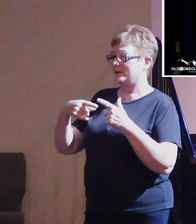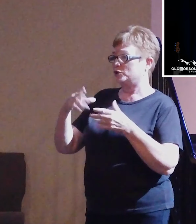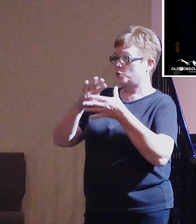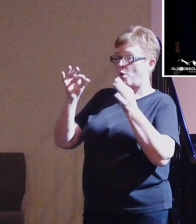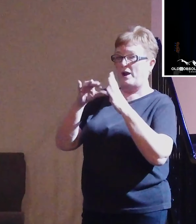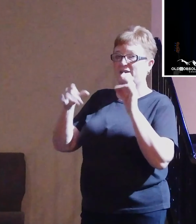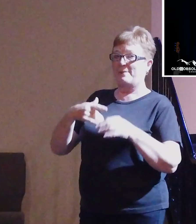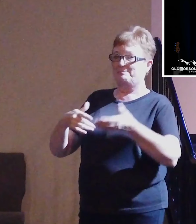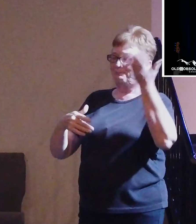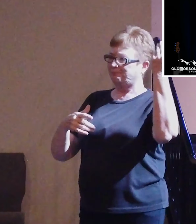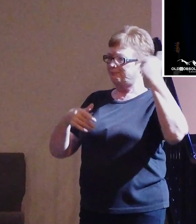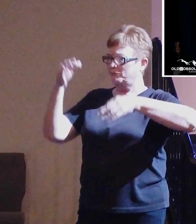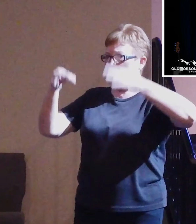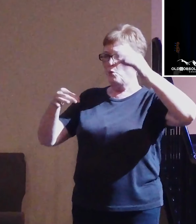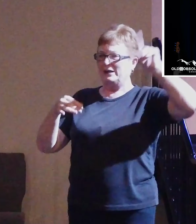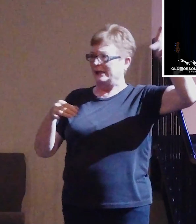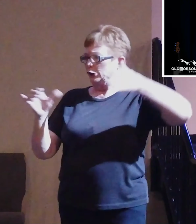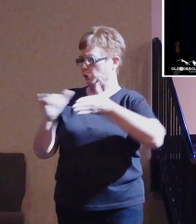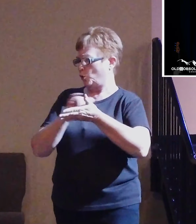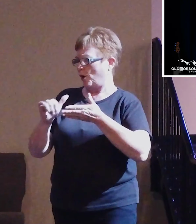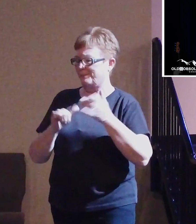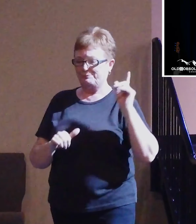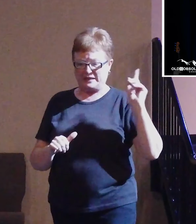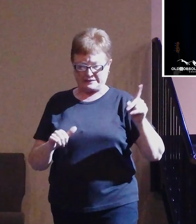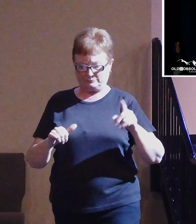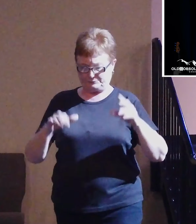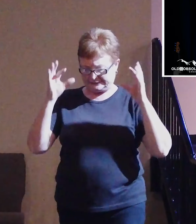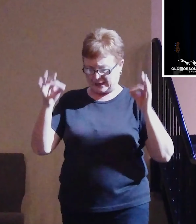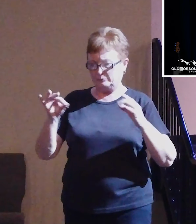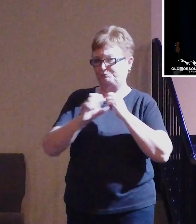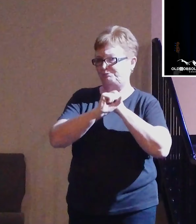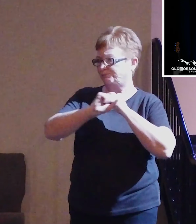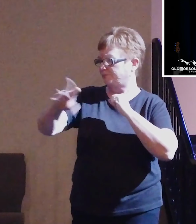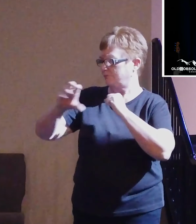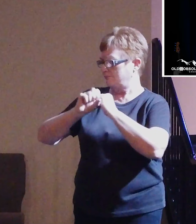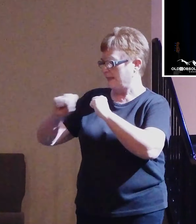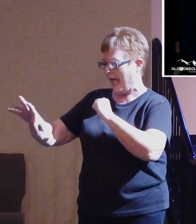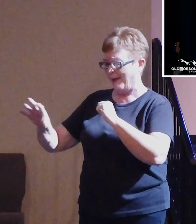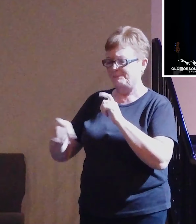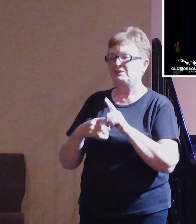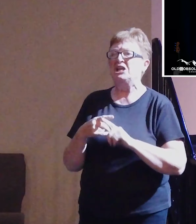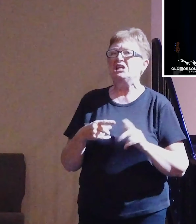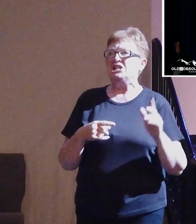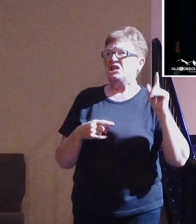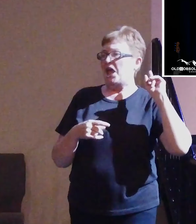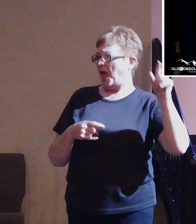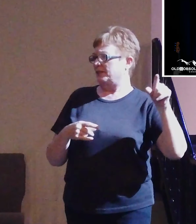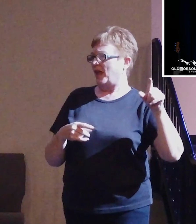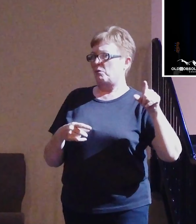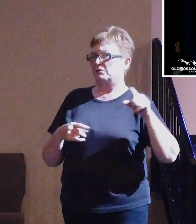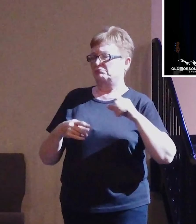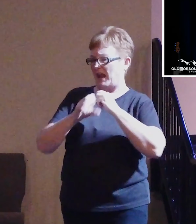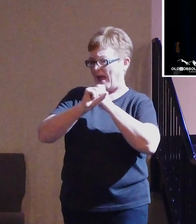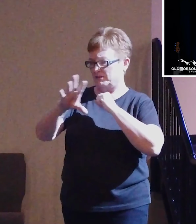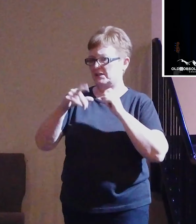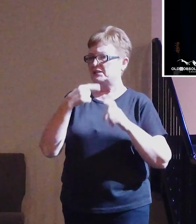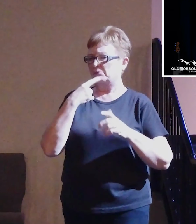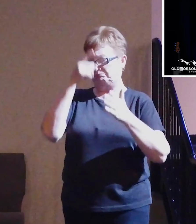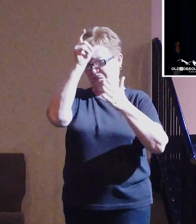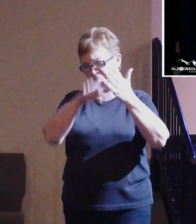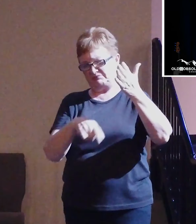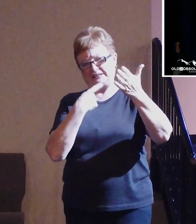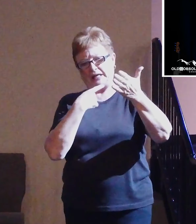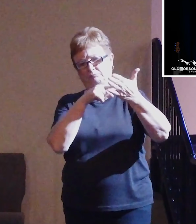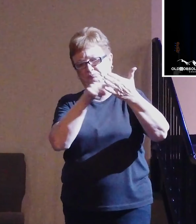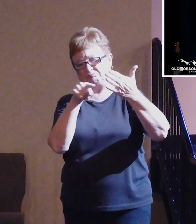York decided they were going to run an ad, and they were, in the ad, they were basically looking